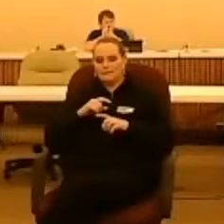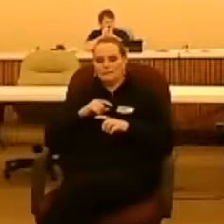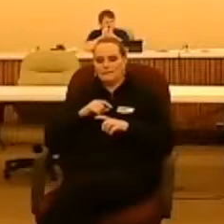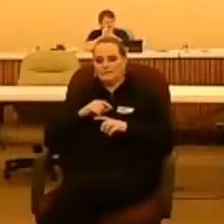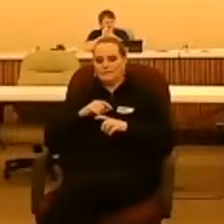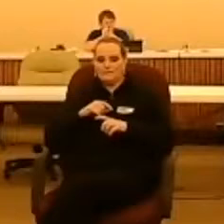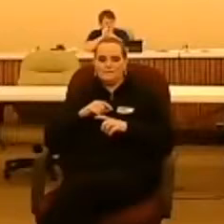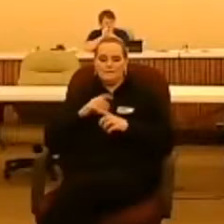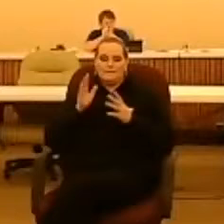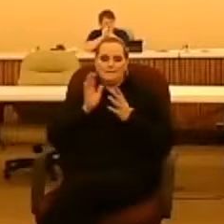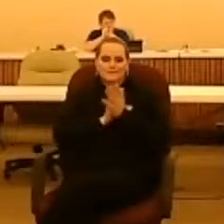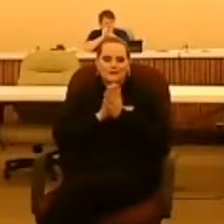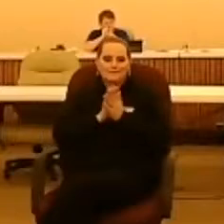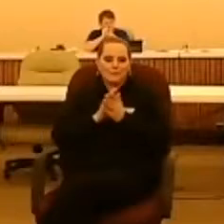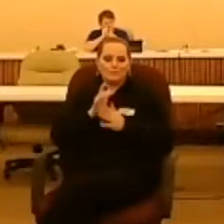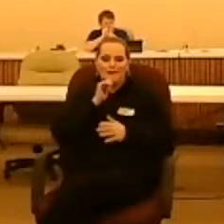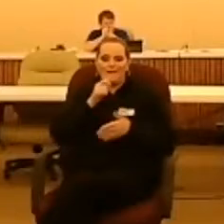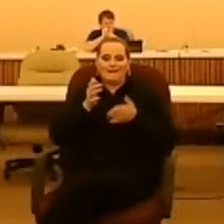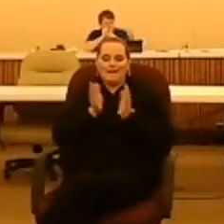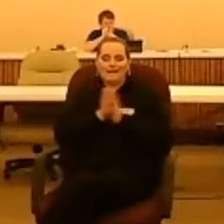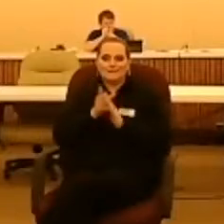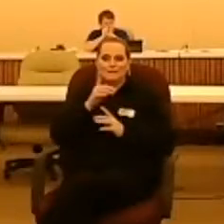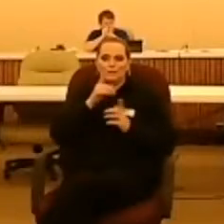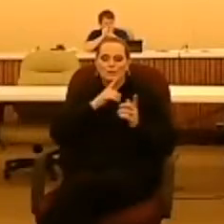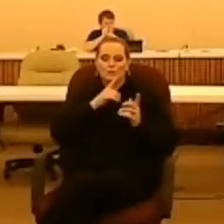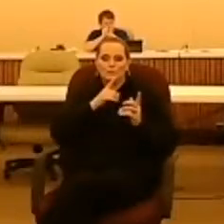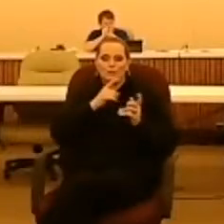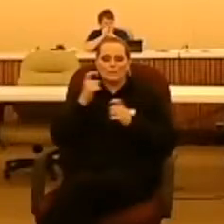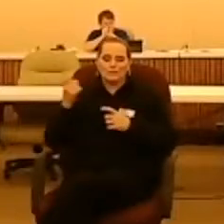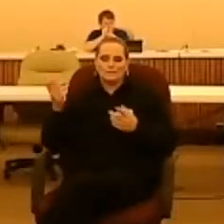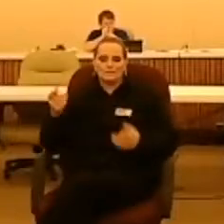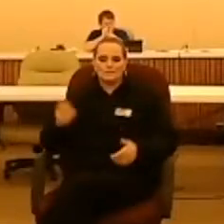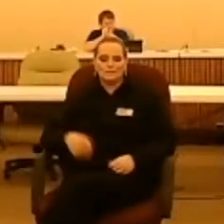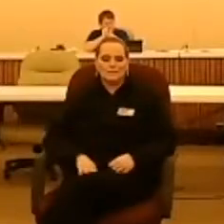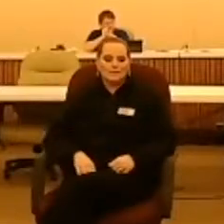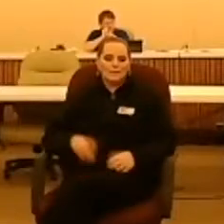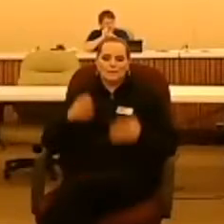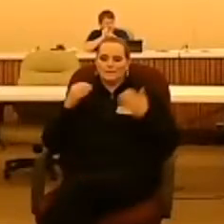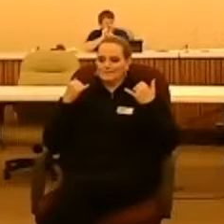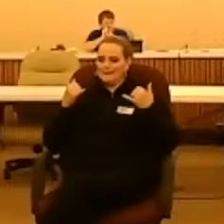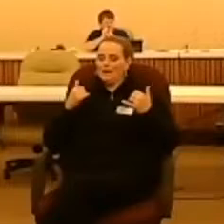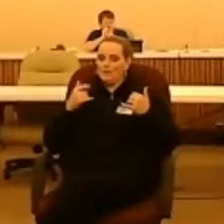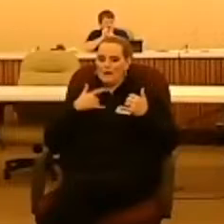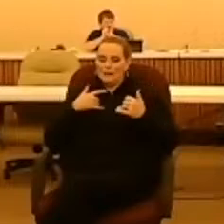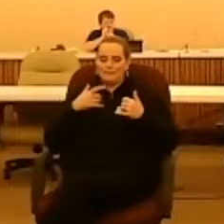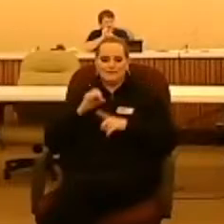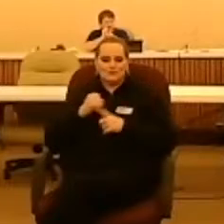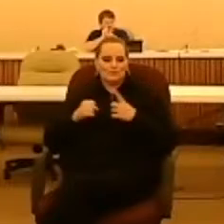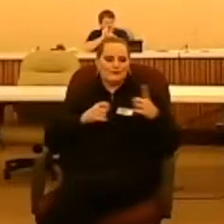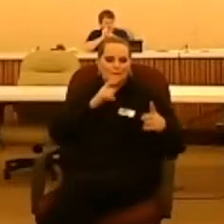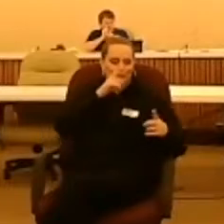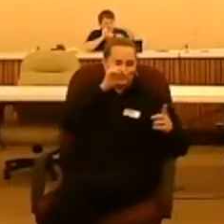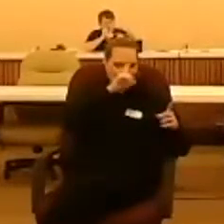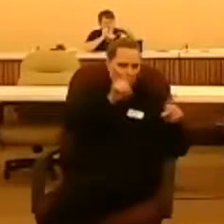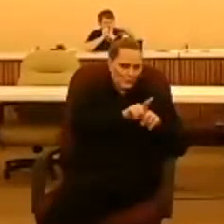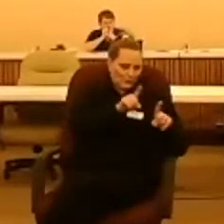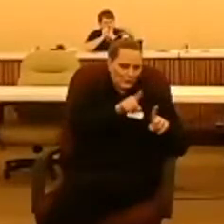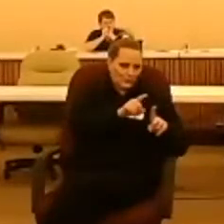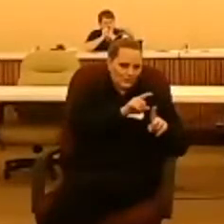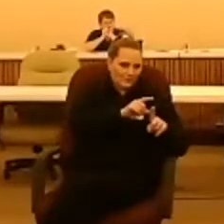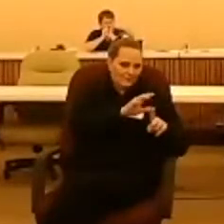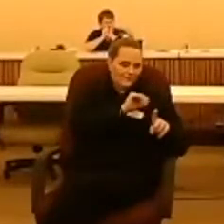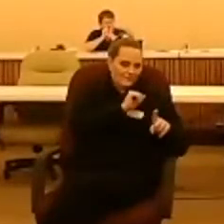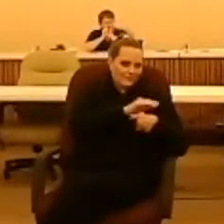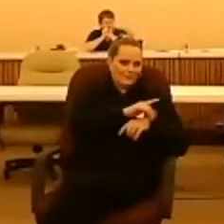from seeking your advice. Right. Because now I'm put in the position of if I don't agree with your advice, you're going to